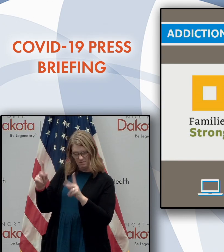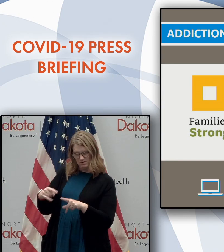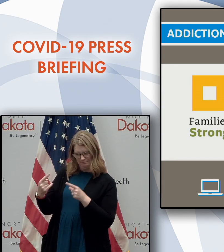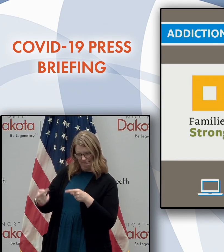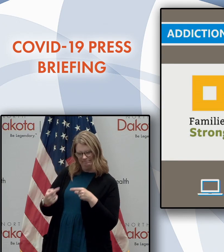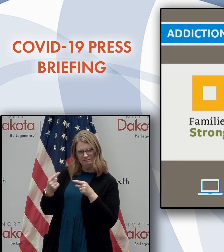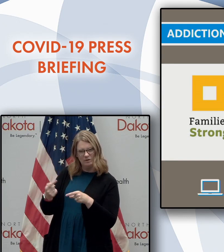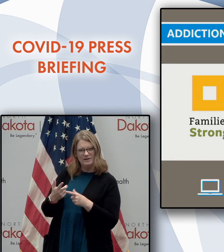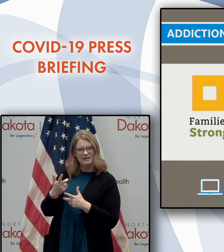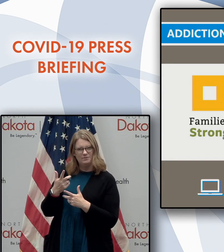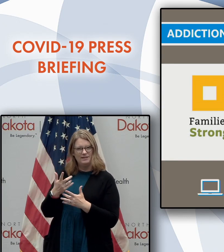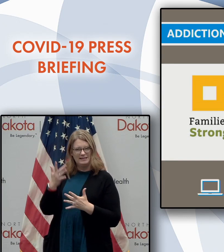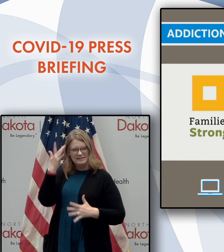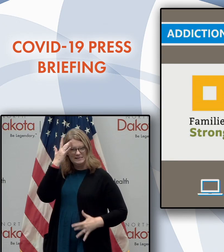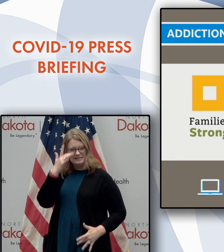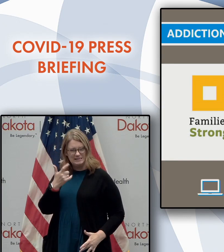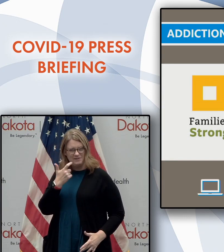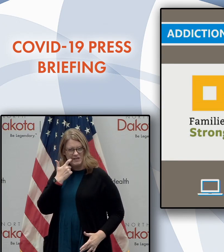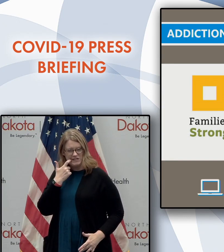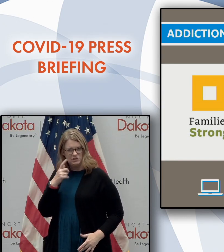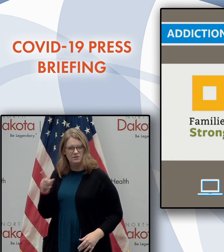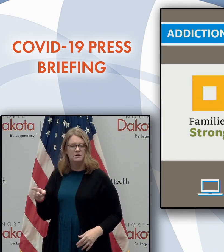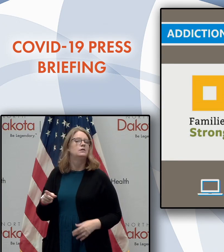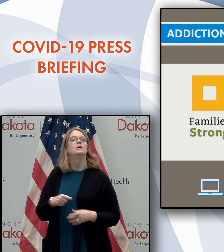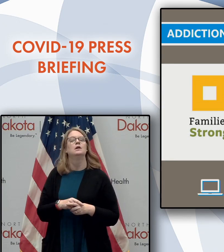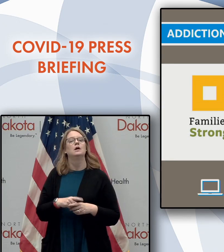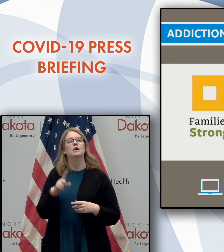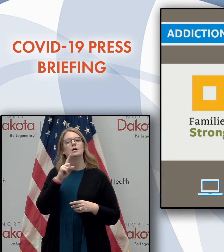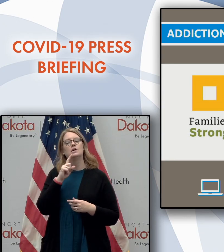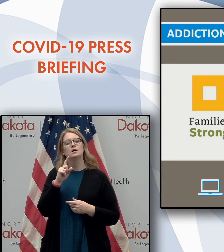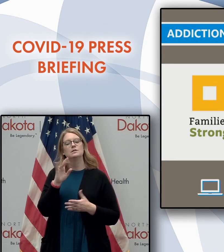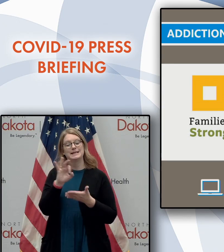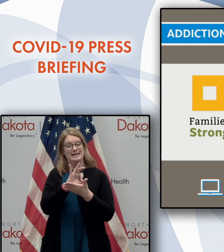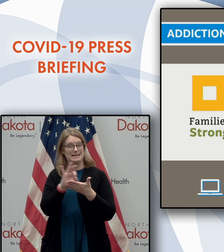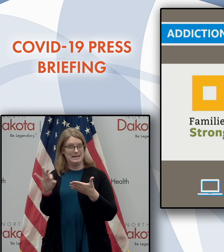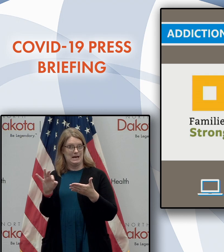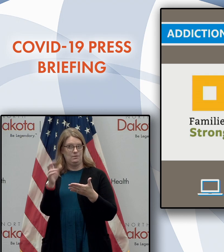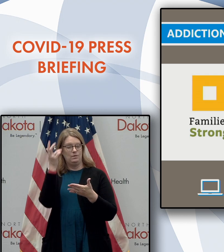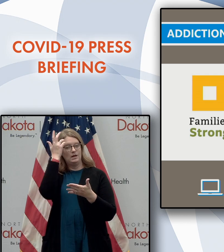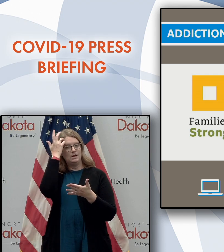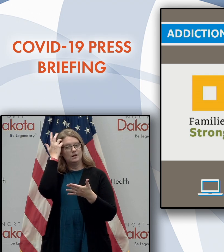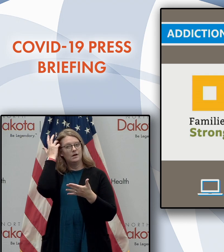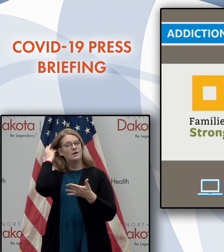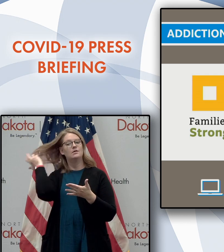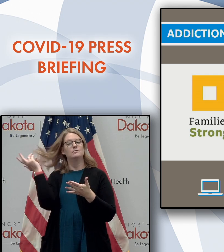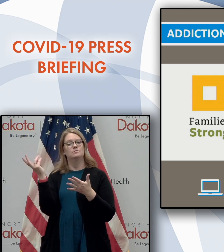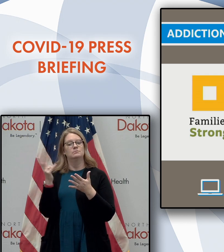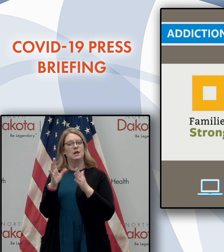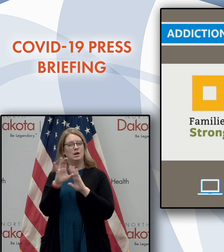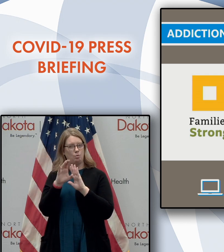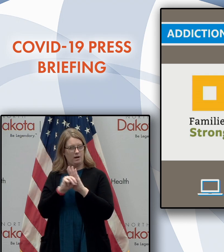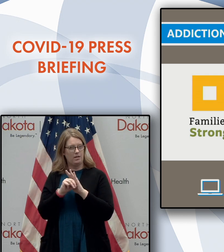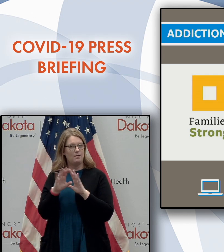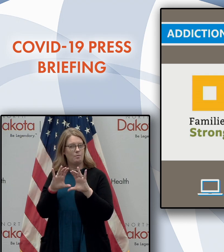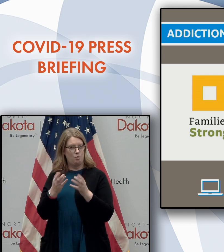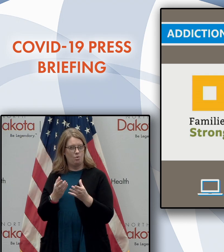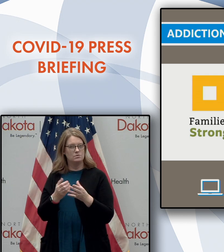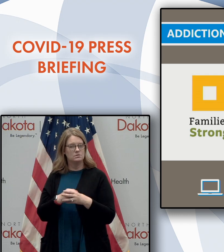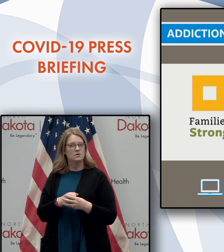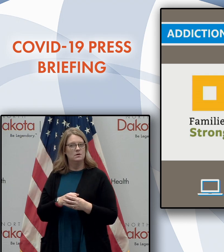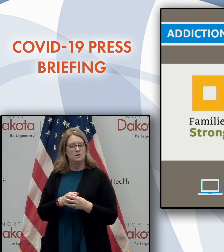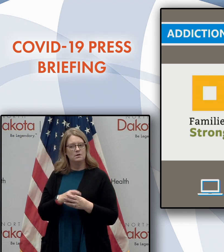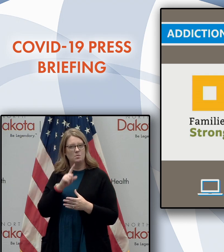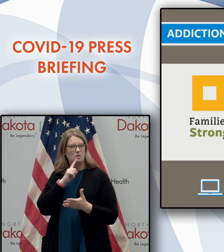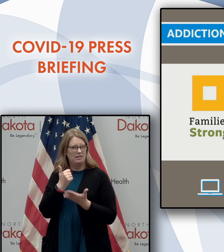of addiction. And it's a 9-week curriculum course, but could really help a family if they